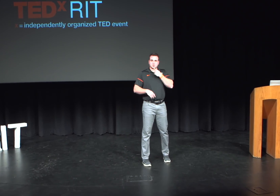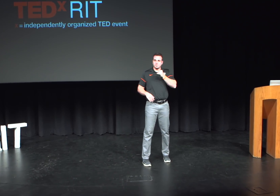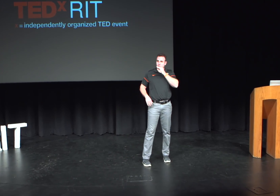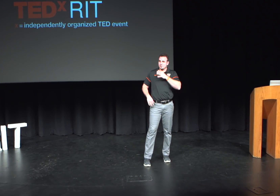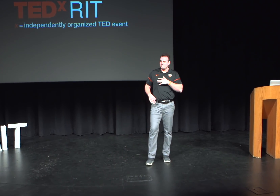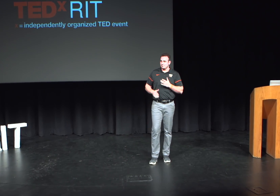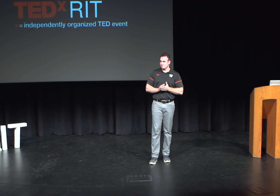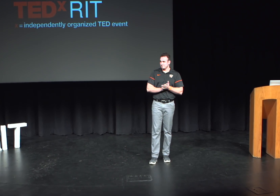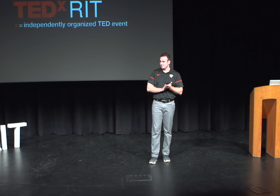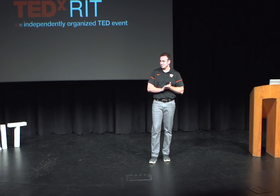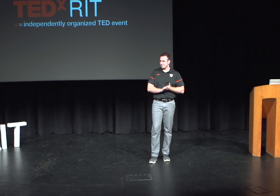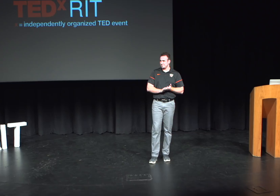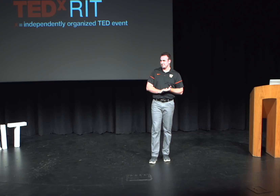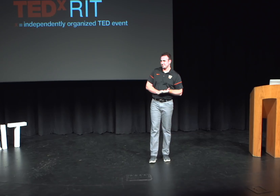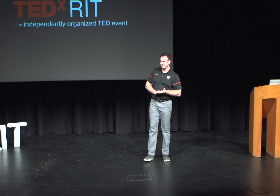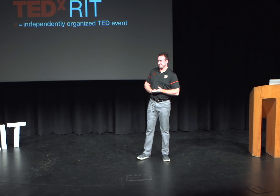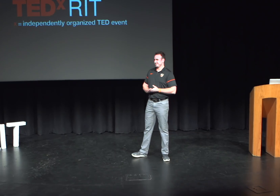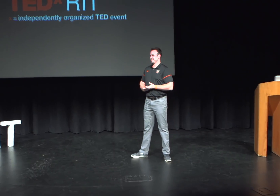the voice of a woman.